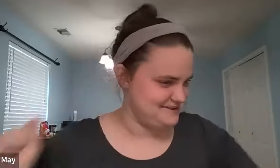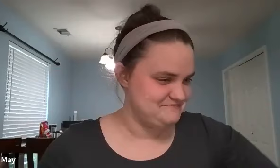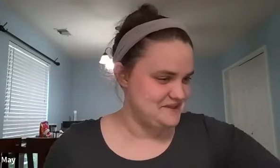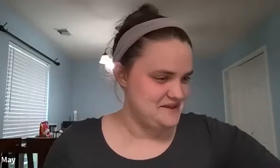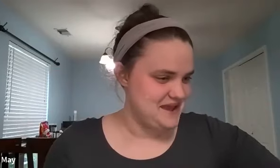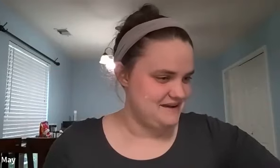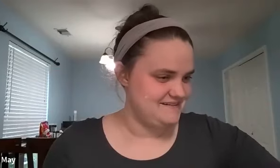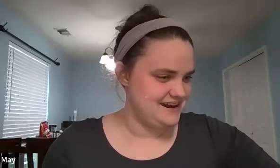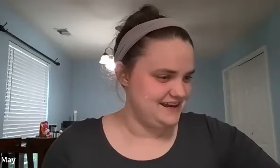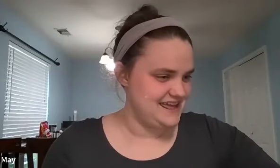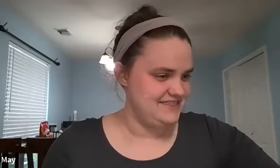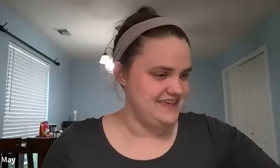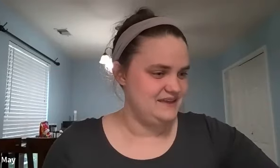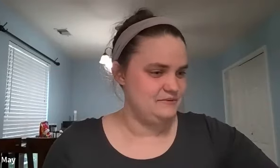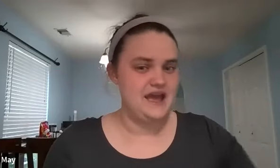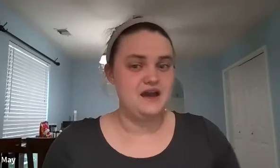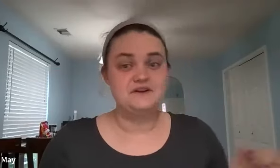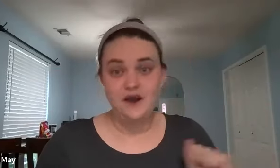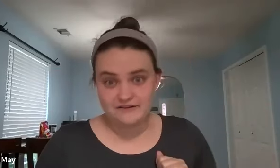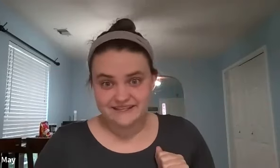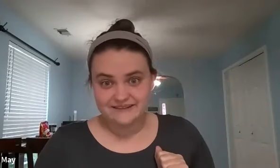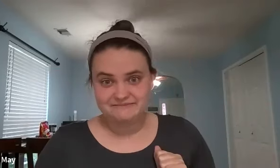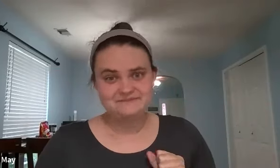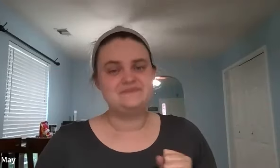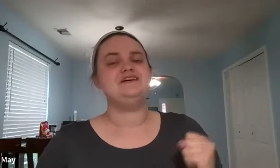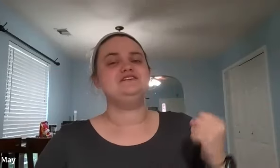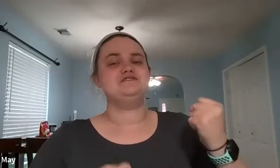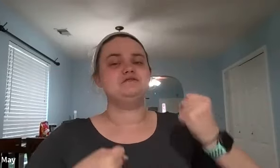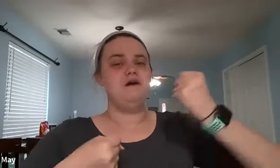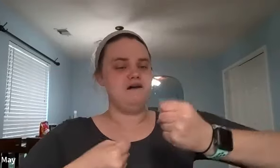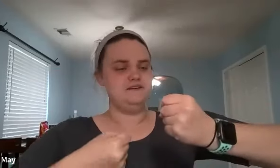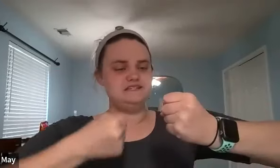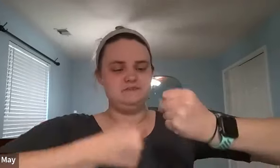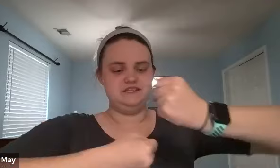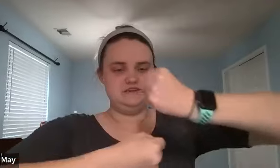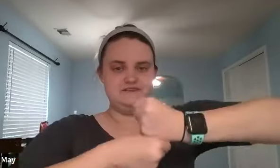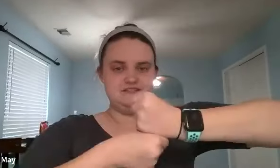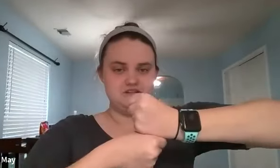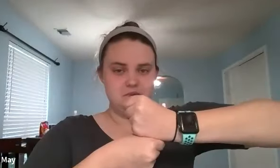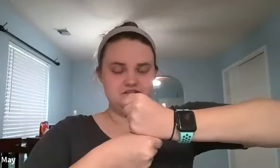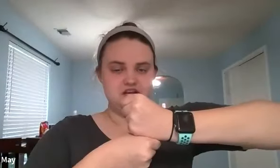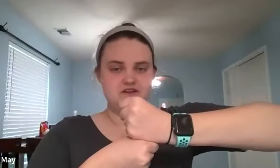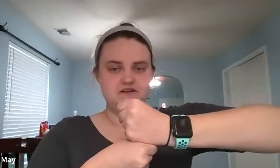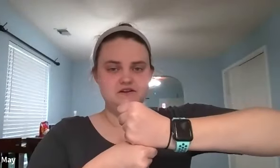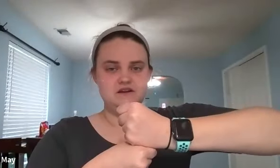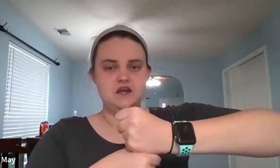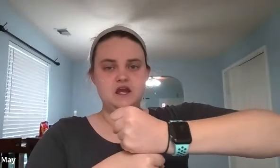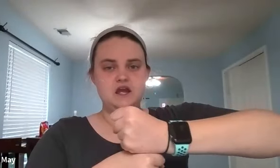now. All right, and then we have coffee. So coffee is gonna be two fists on top of each other. And